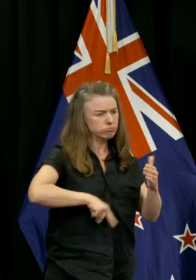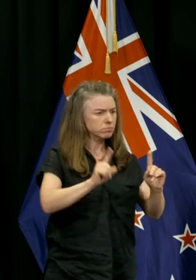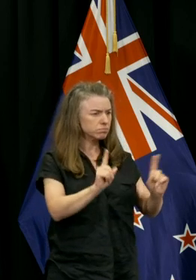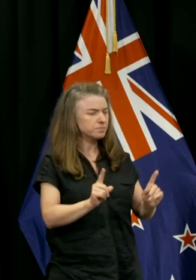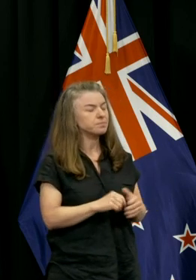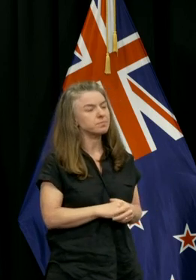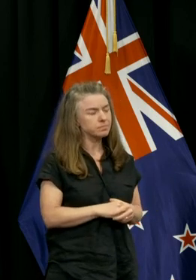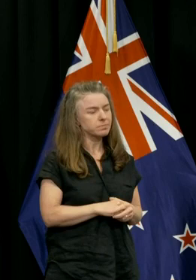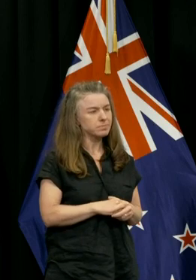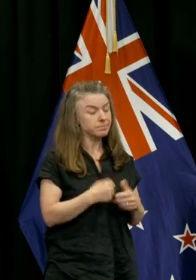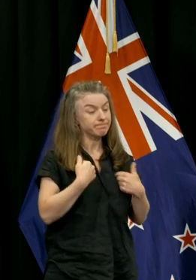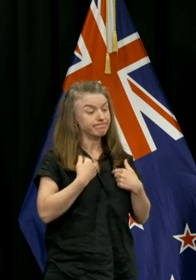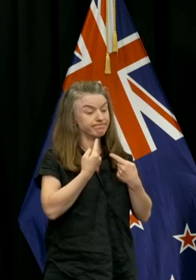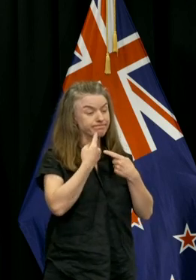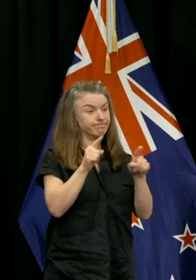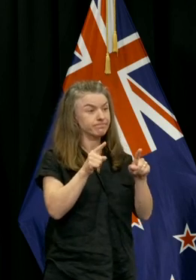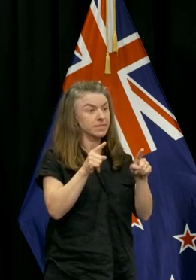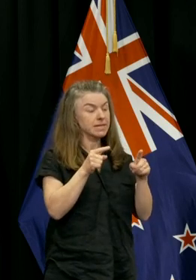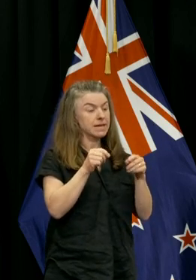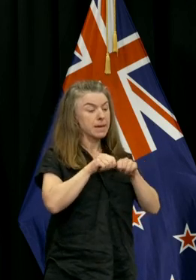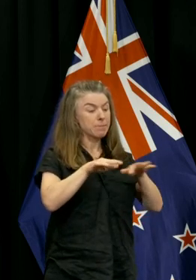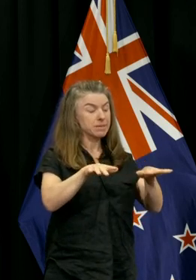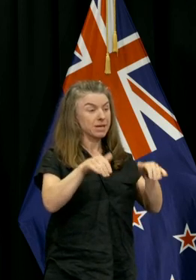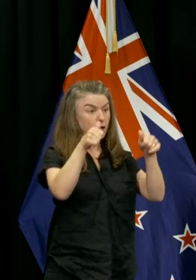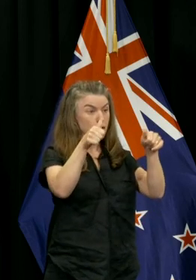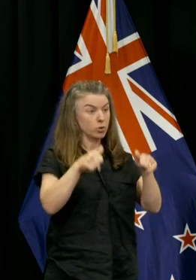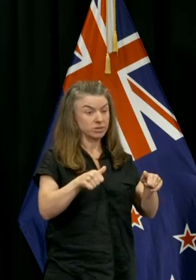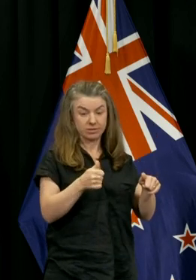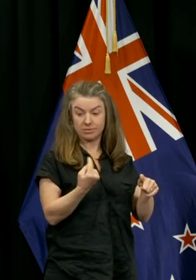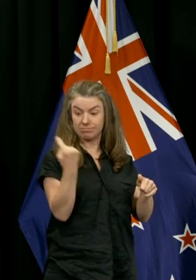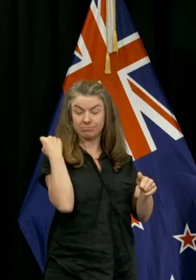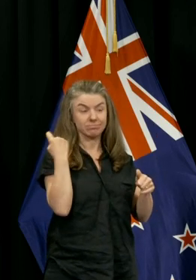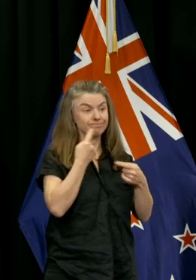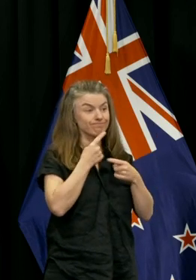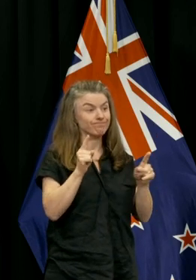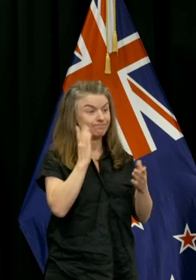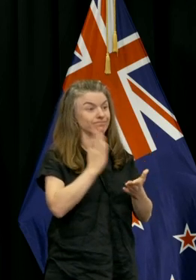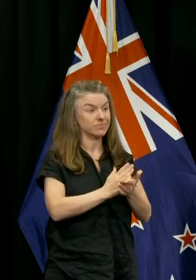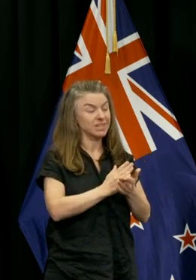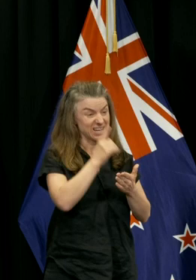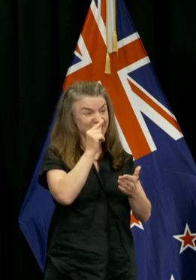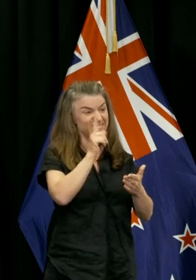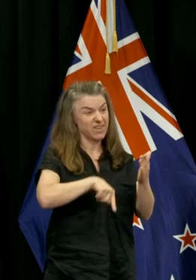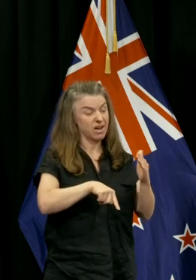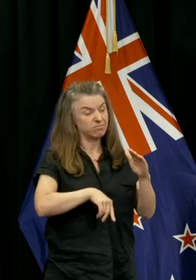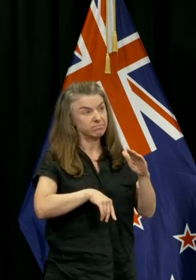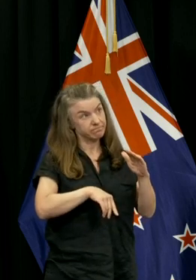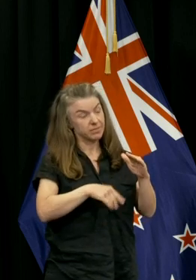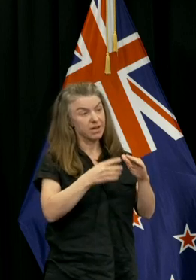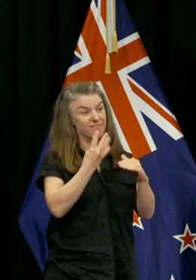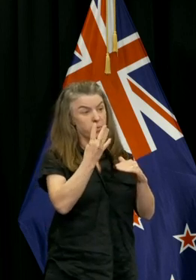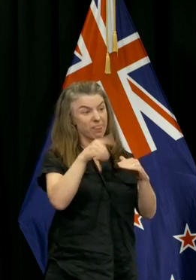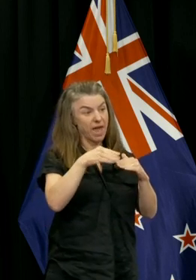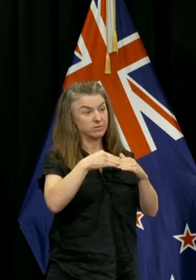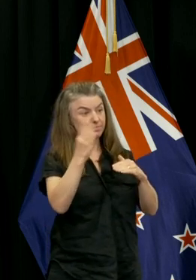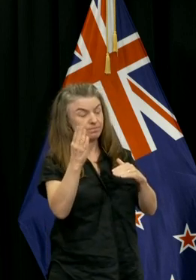the epidemic notice, my recollection is the fines upward of 4,000, and